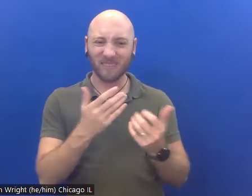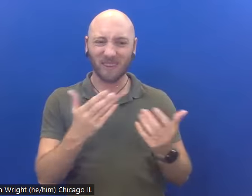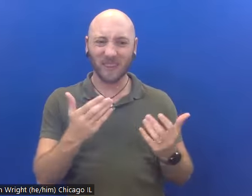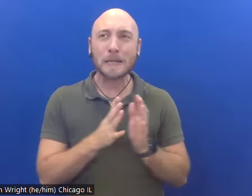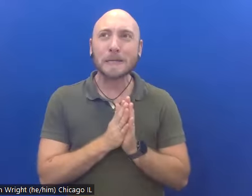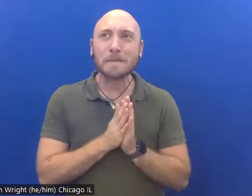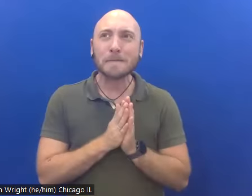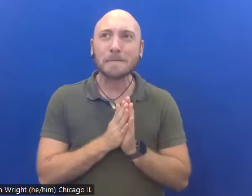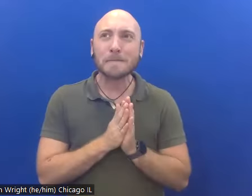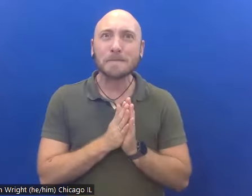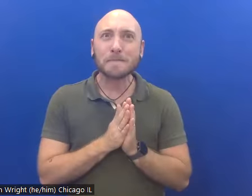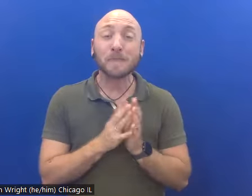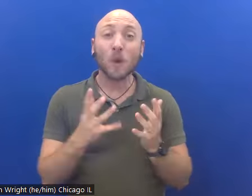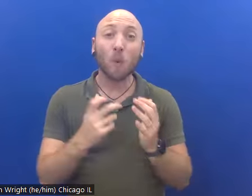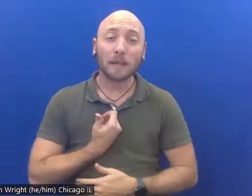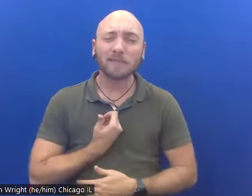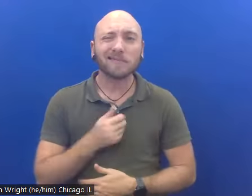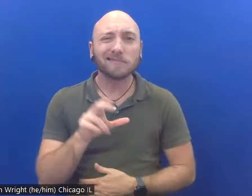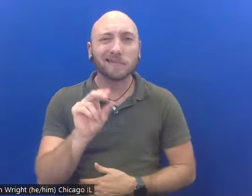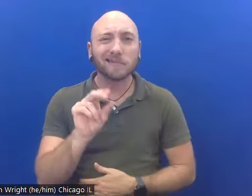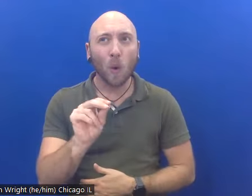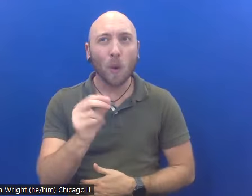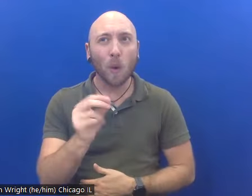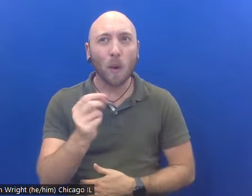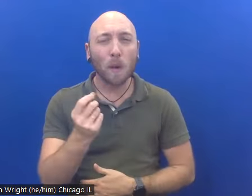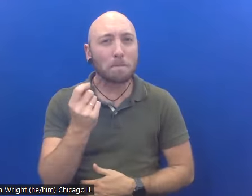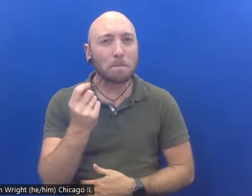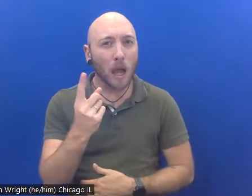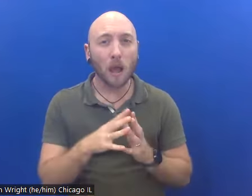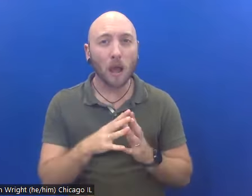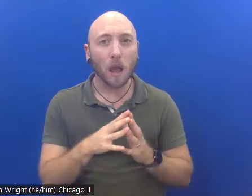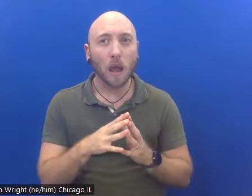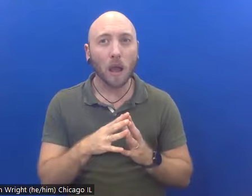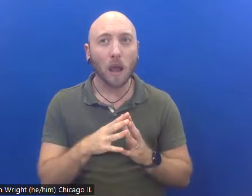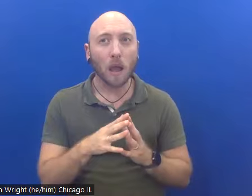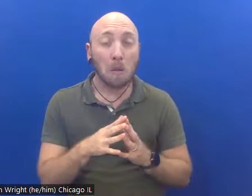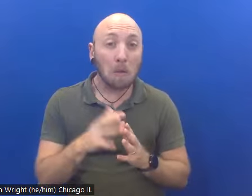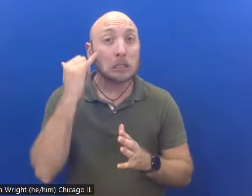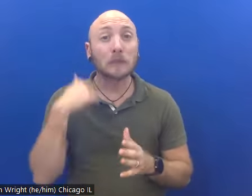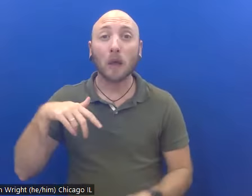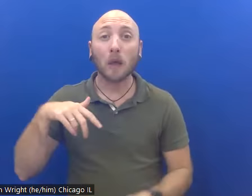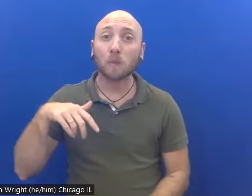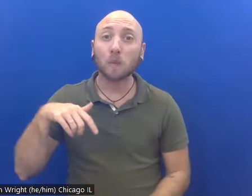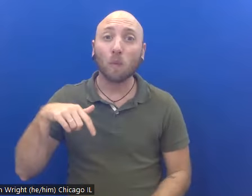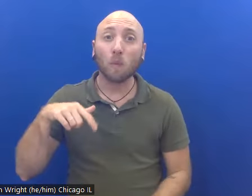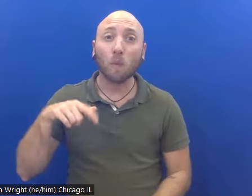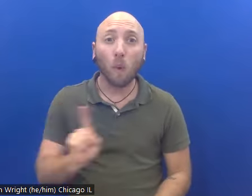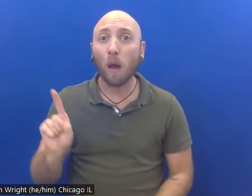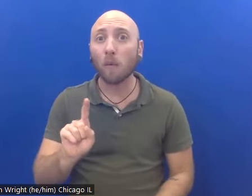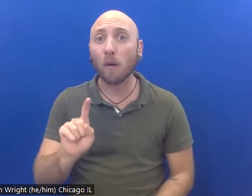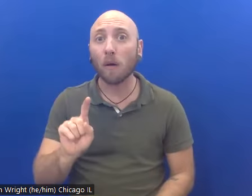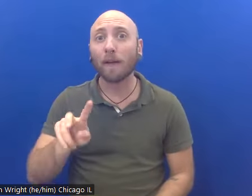not really caring if I happened to fall in the street and get hit by a car and die, right? I was very like, I